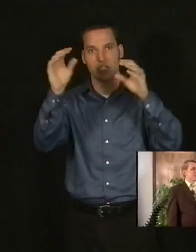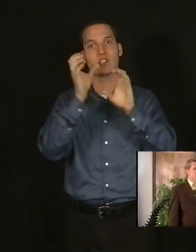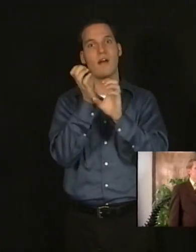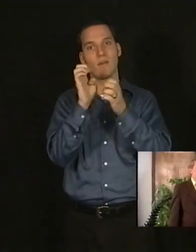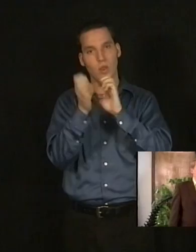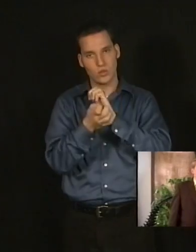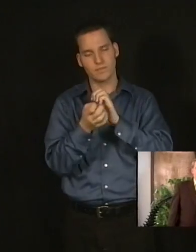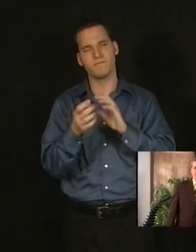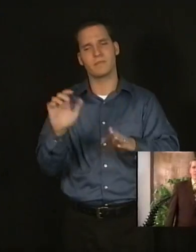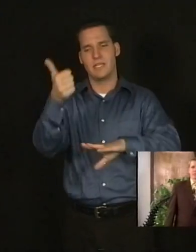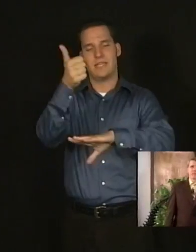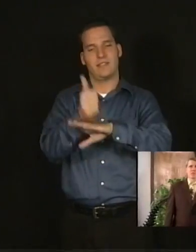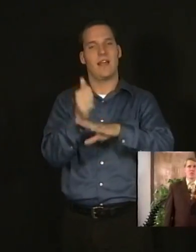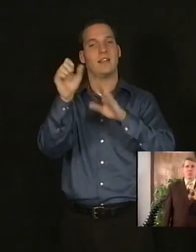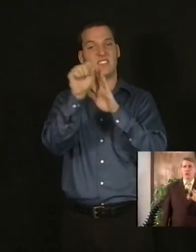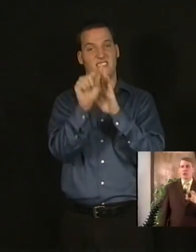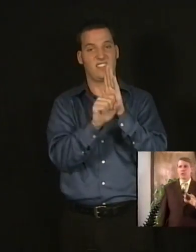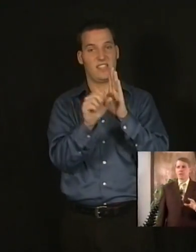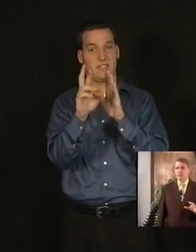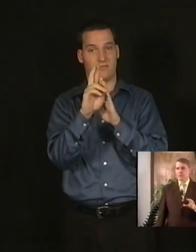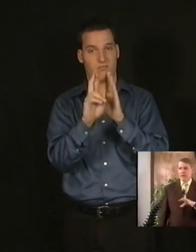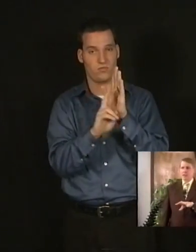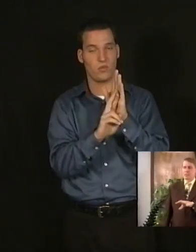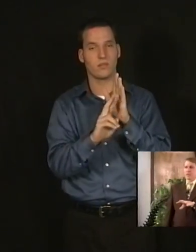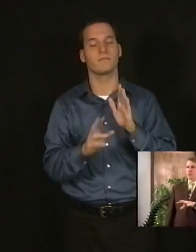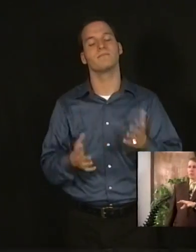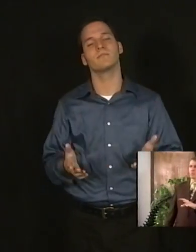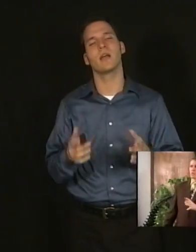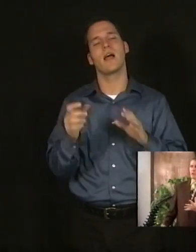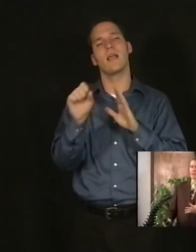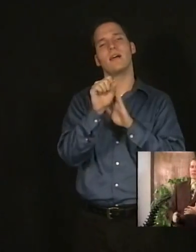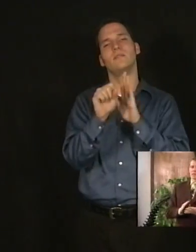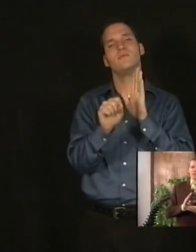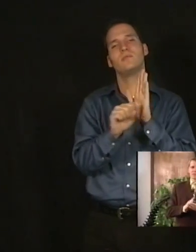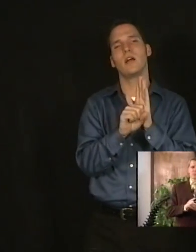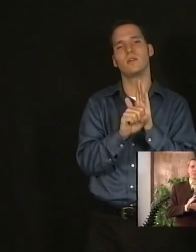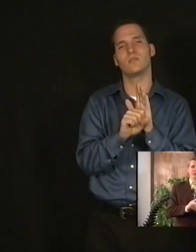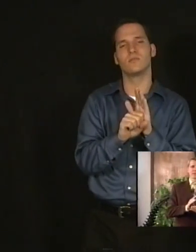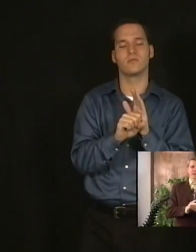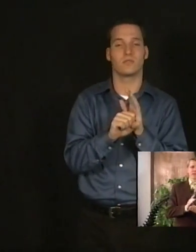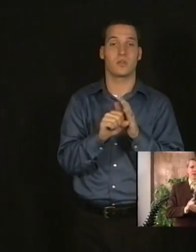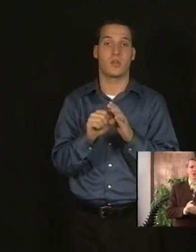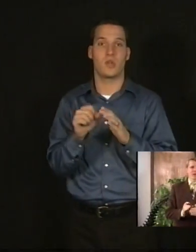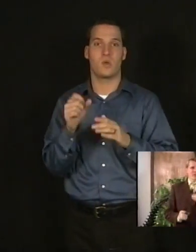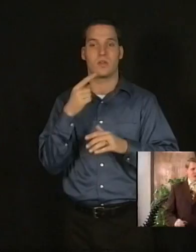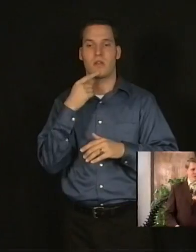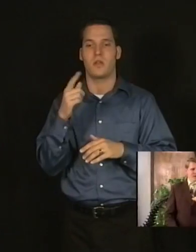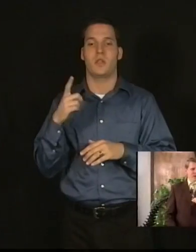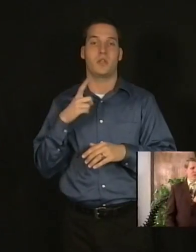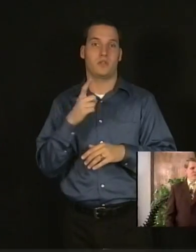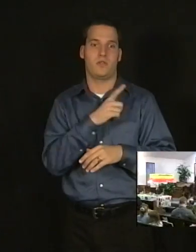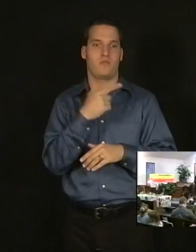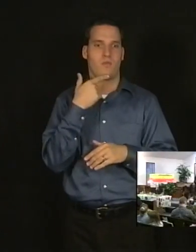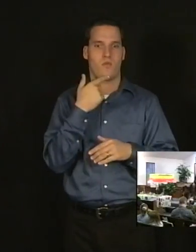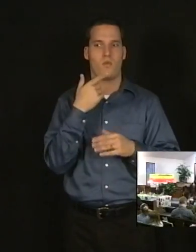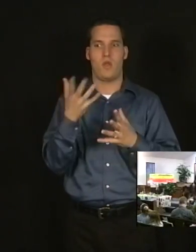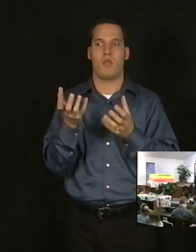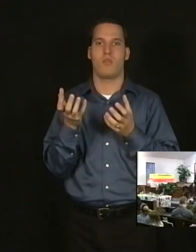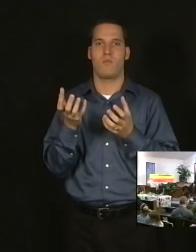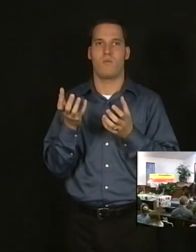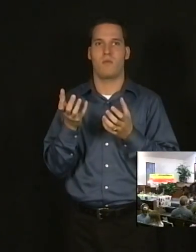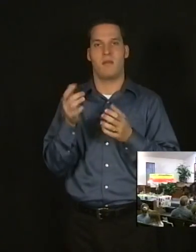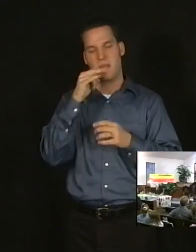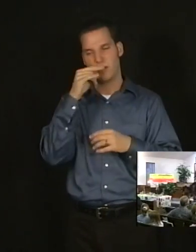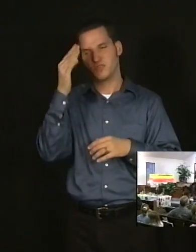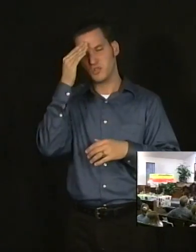state standards. The state school board or the legislature will rule and say, this is what we want the kids to know by 3rd grade or by 5th grade or by